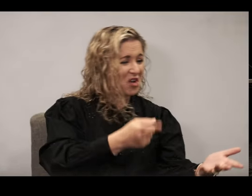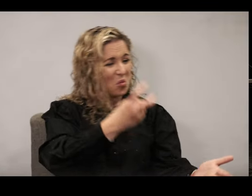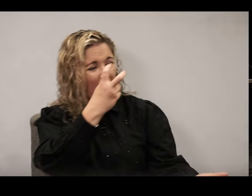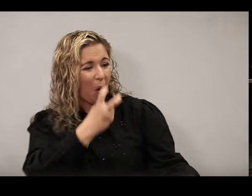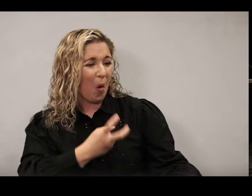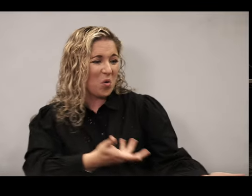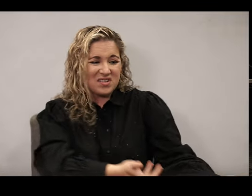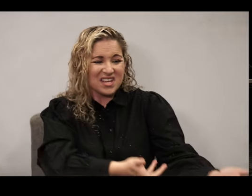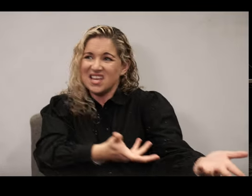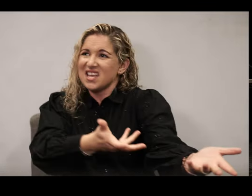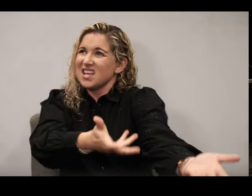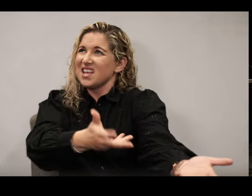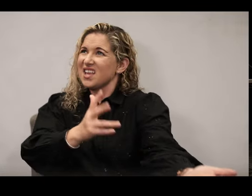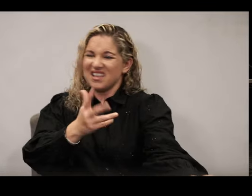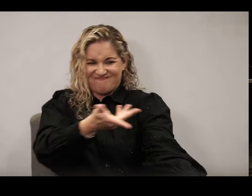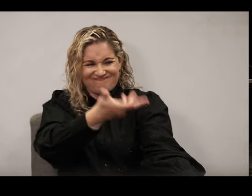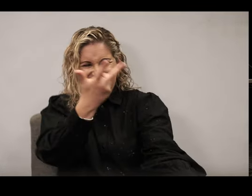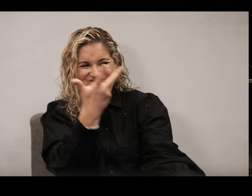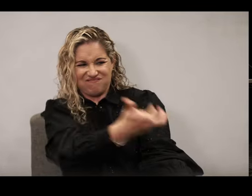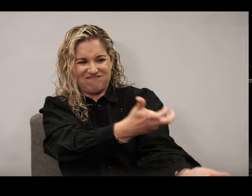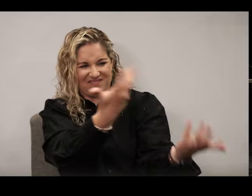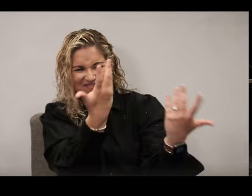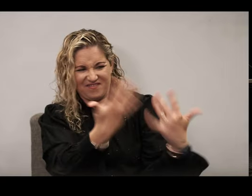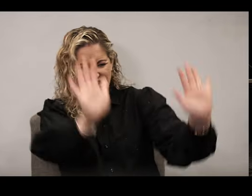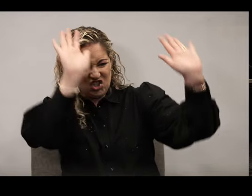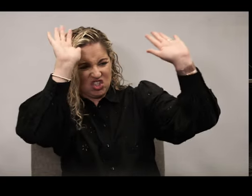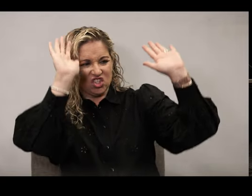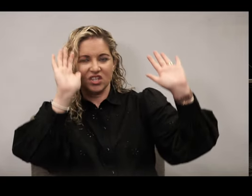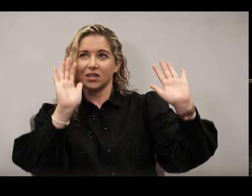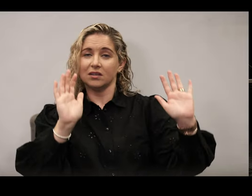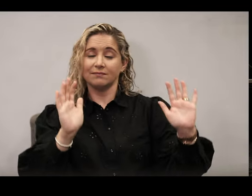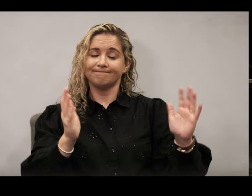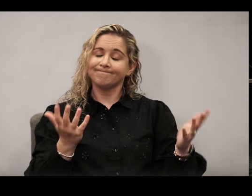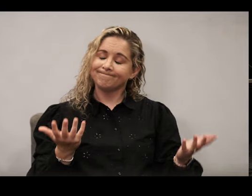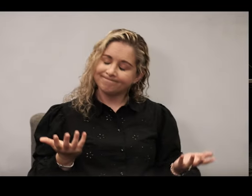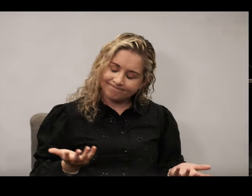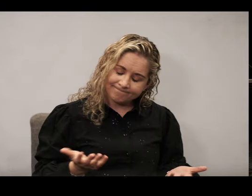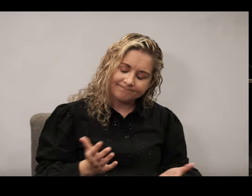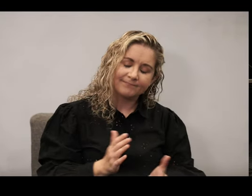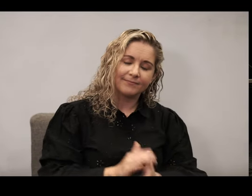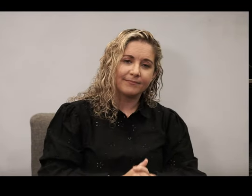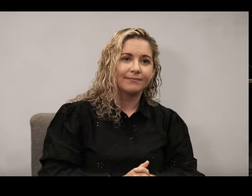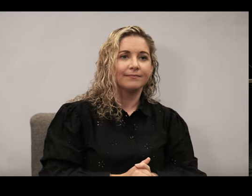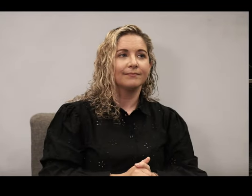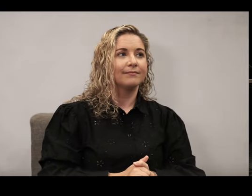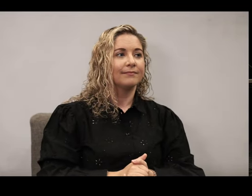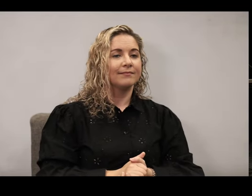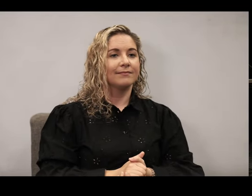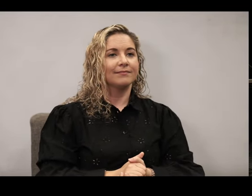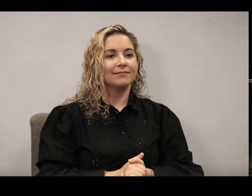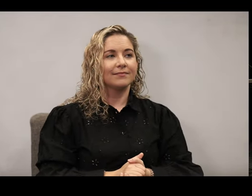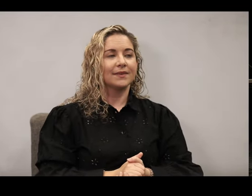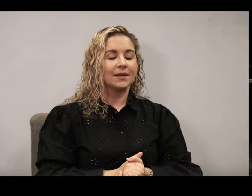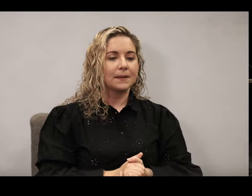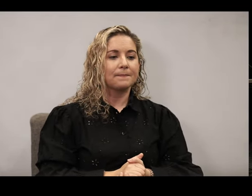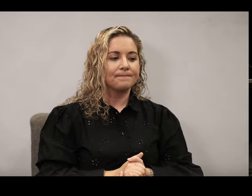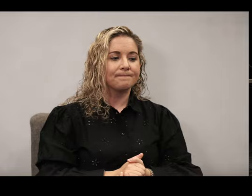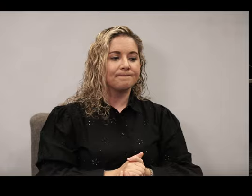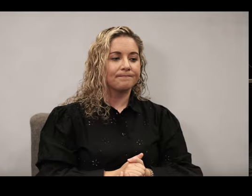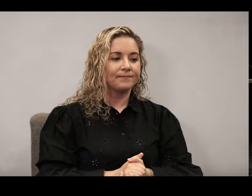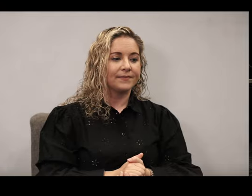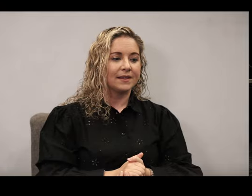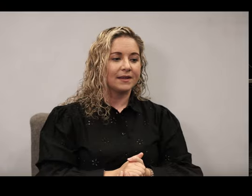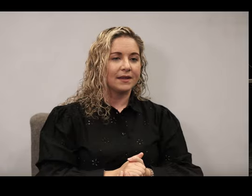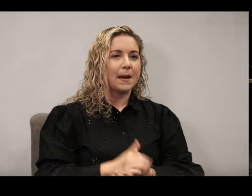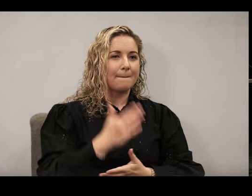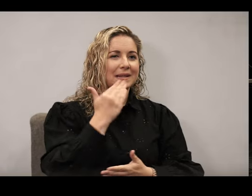life prematurely because it would benefit that adult child. Then can I encourage you to develop a healthy mistrust